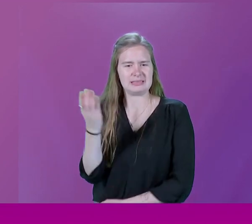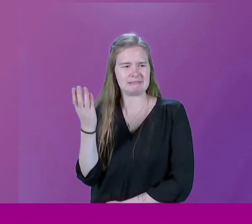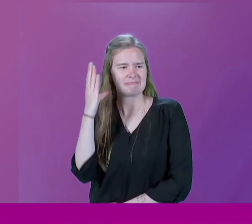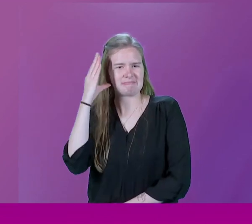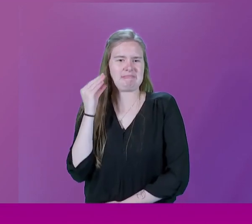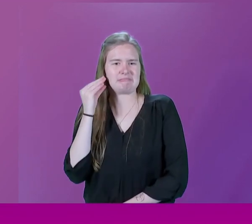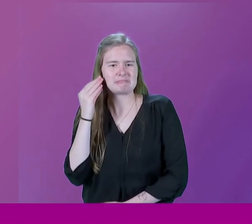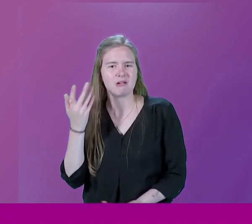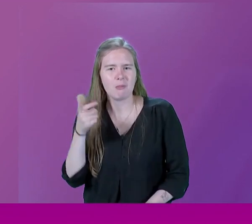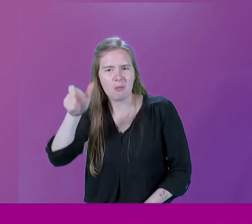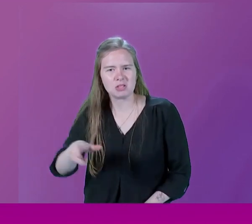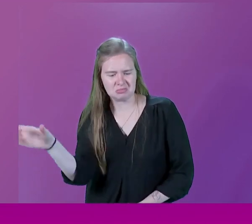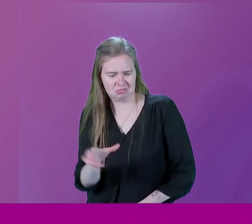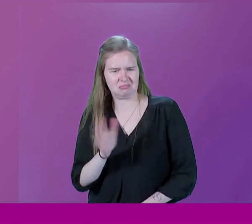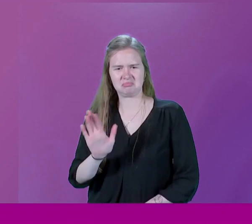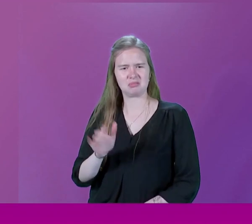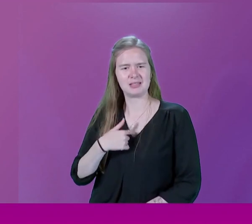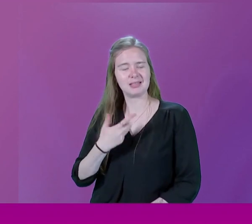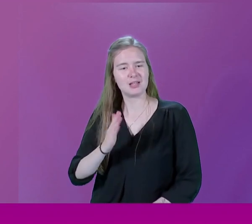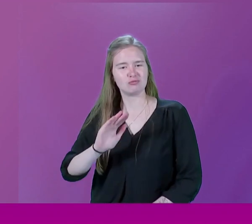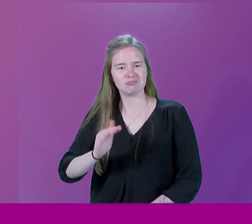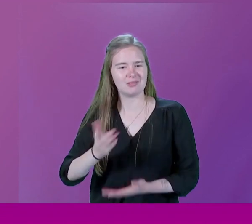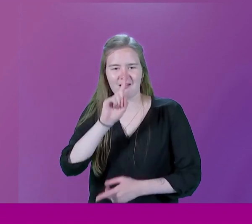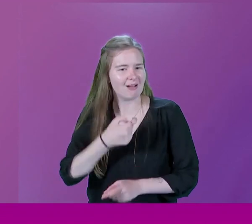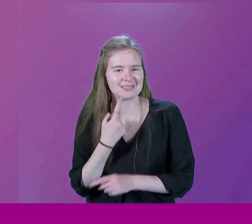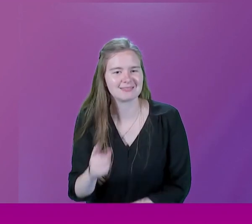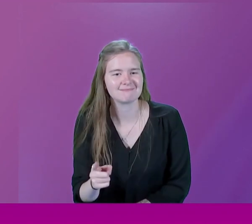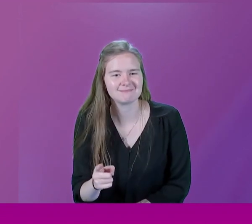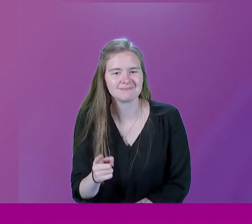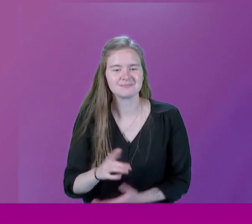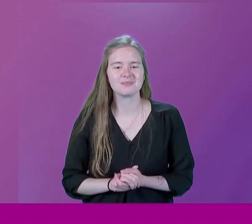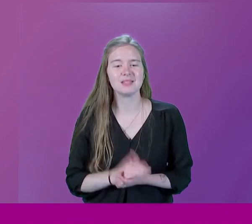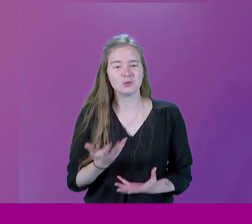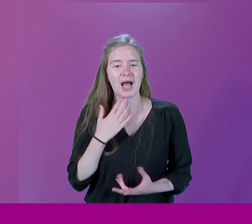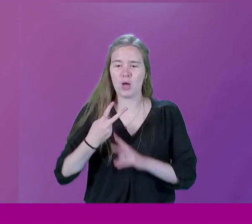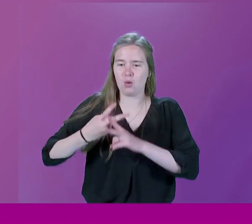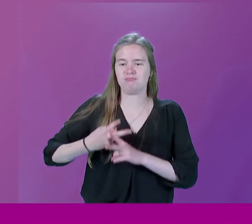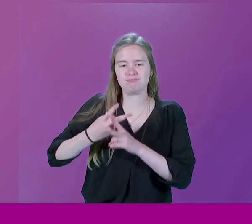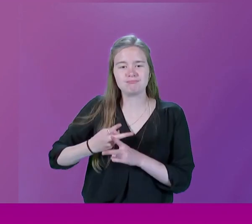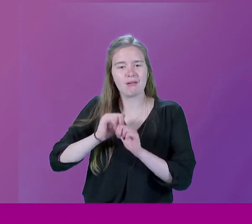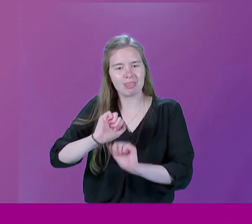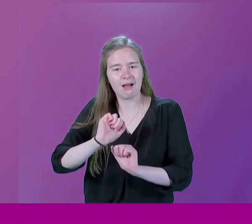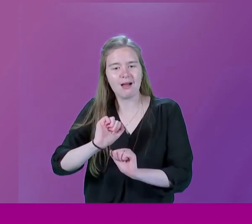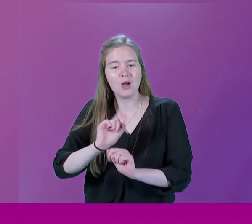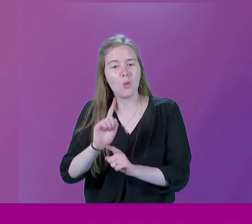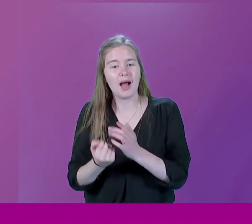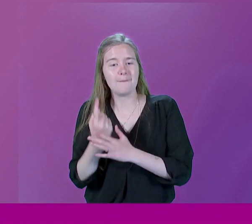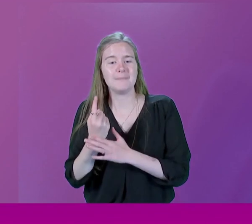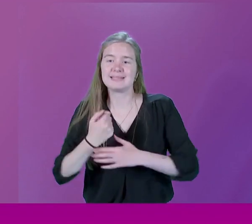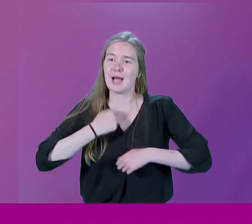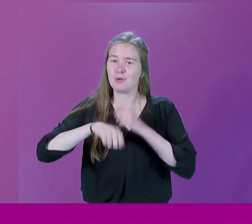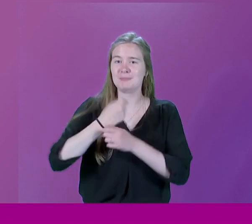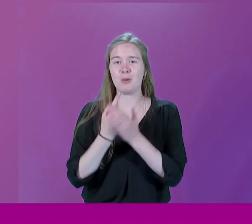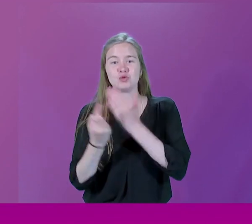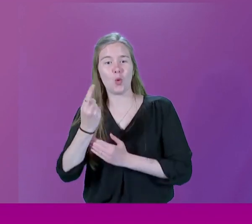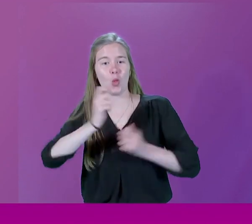hearing impaired musician. You know, they don't have a right to say that. So I will take care of that. But as it happens, I wanted to be a